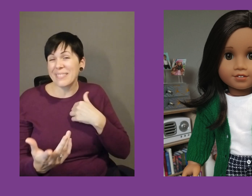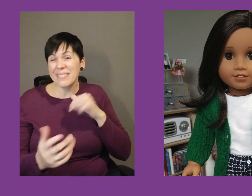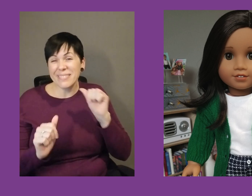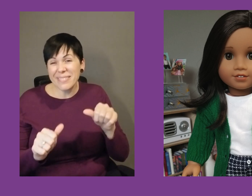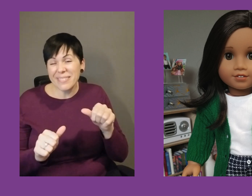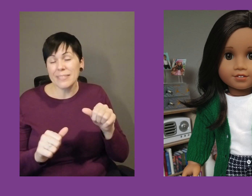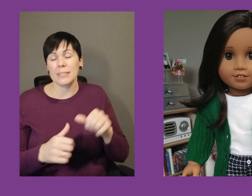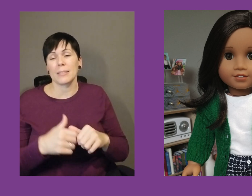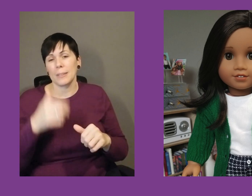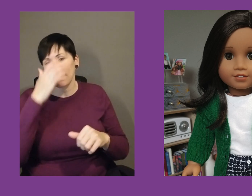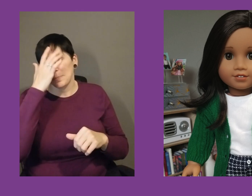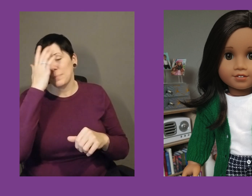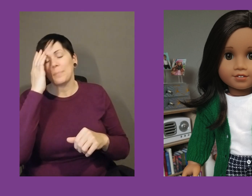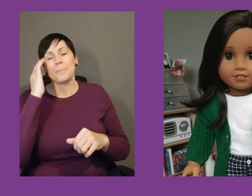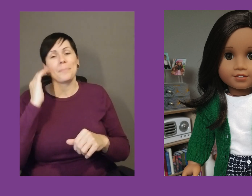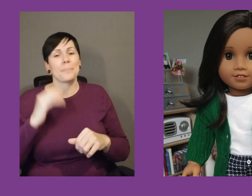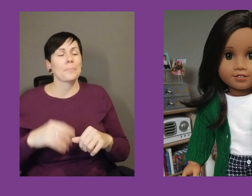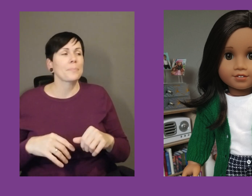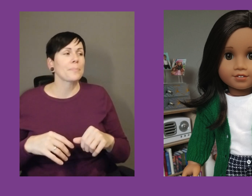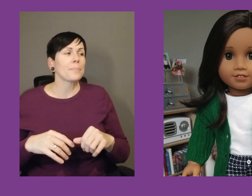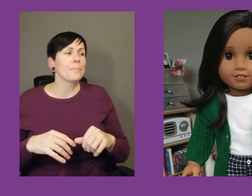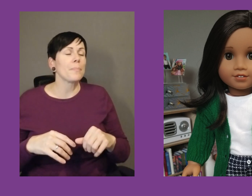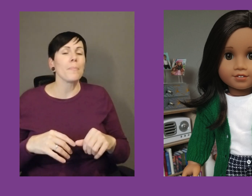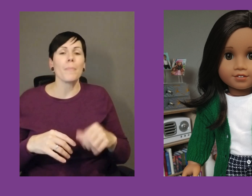have. Lena, same thing, our